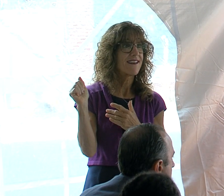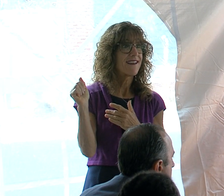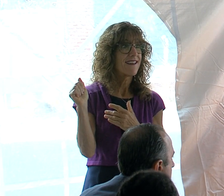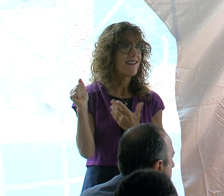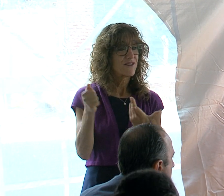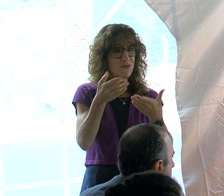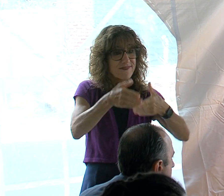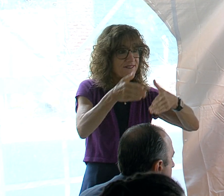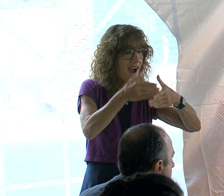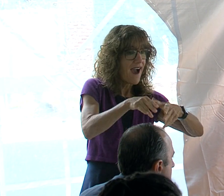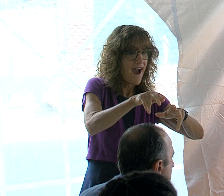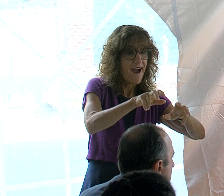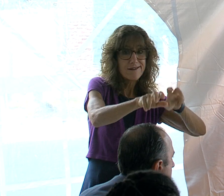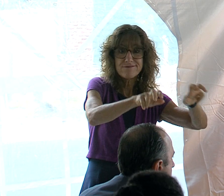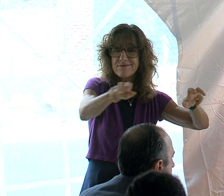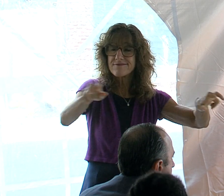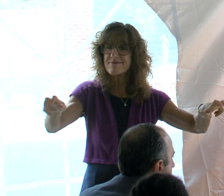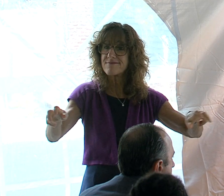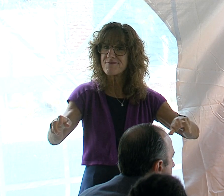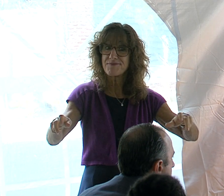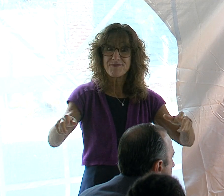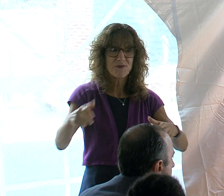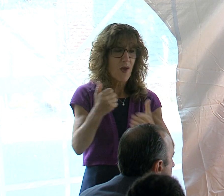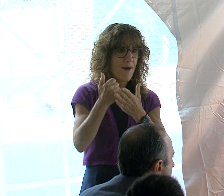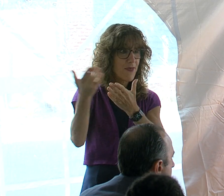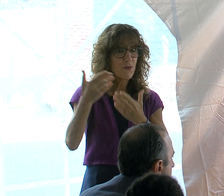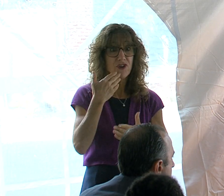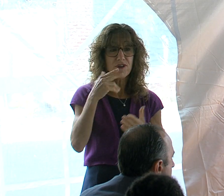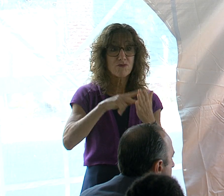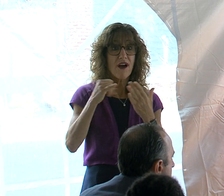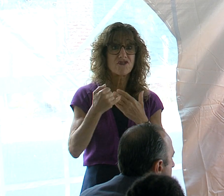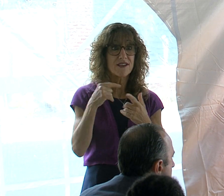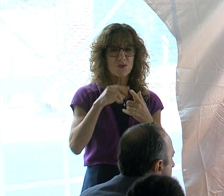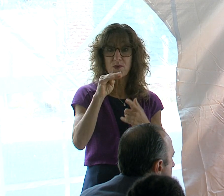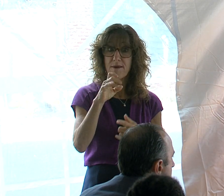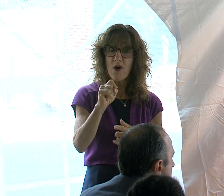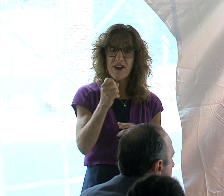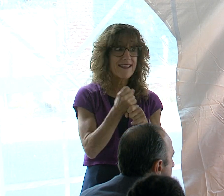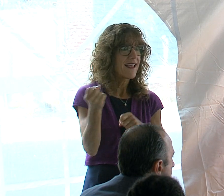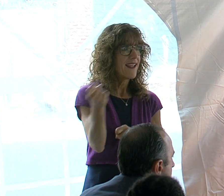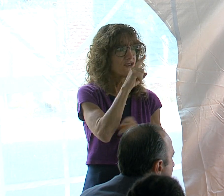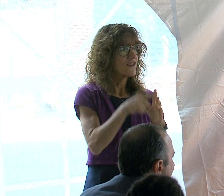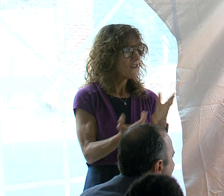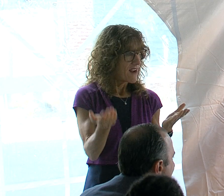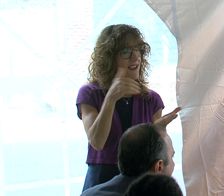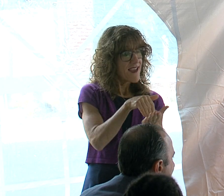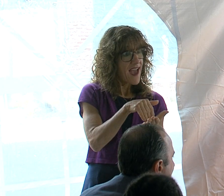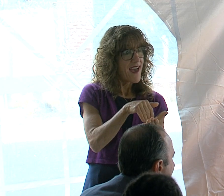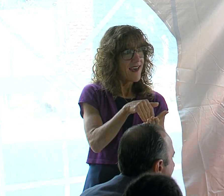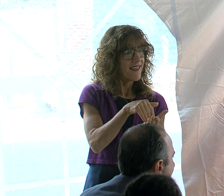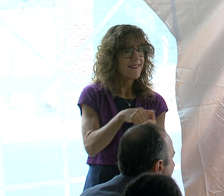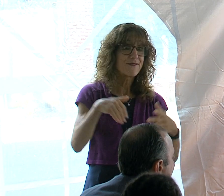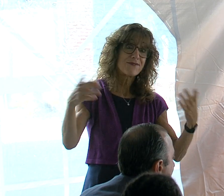to divvy out to projects to help them bring good projects to the market. And then next year, we'll start it all over again.